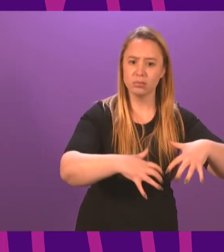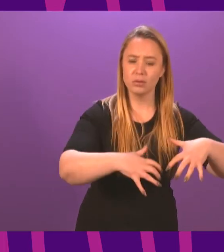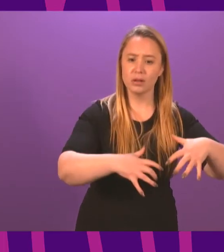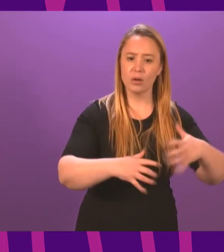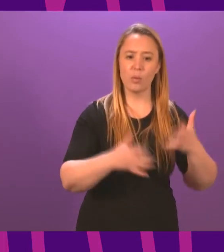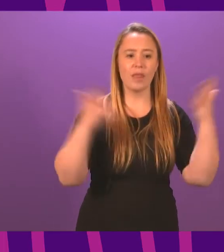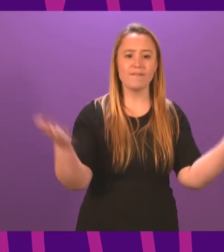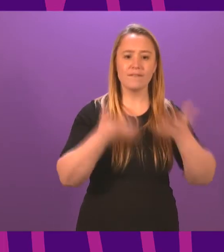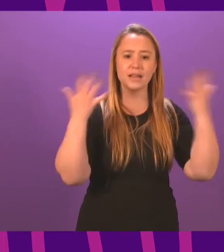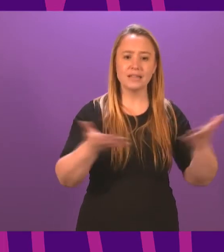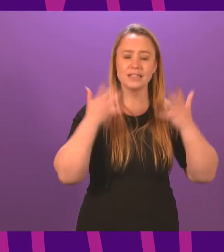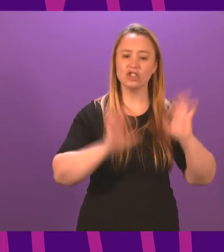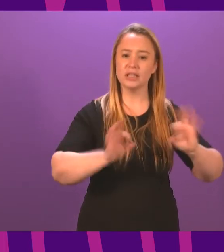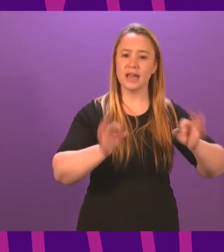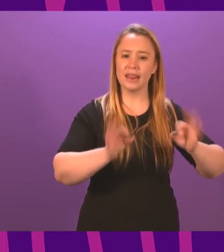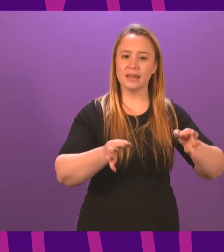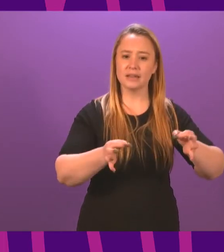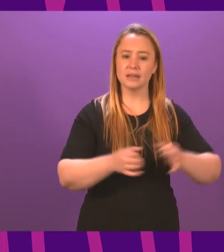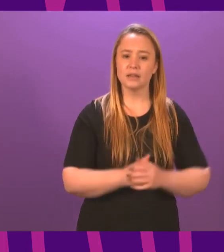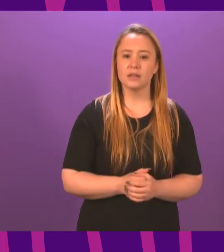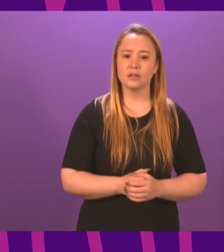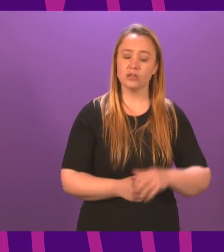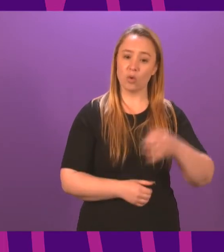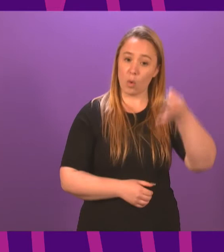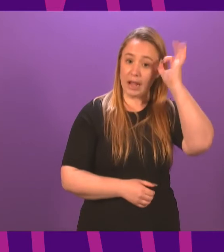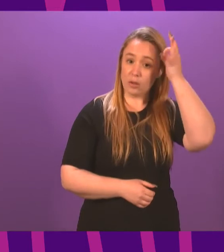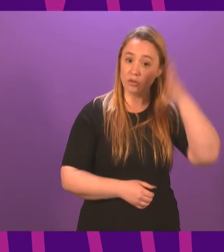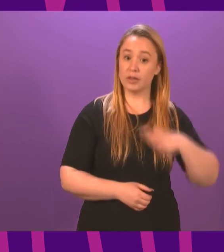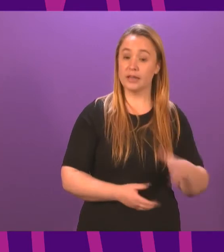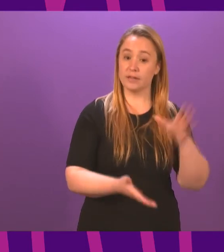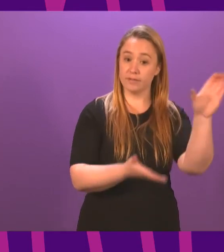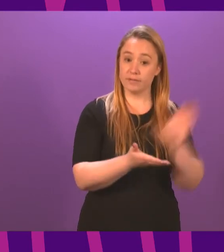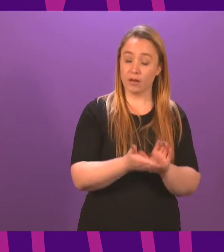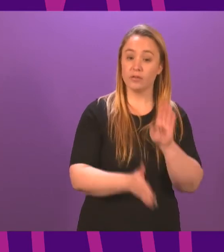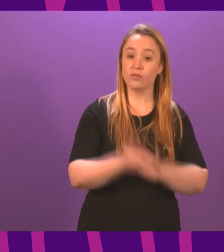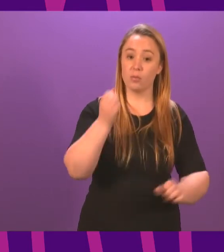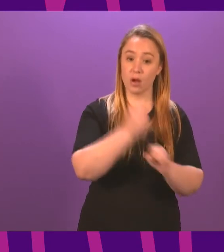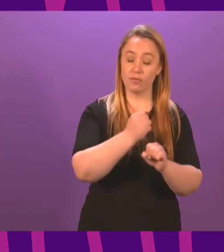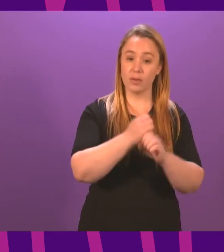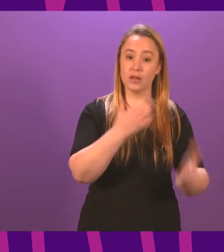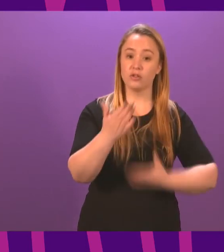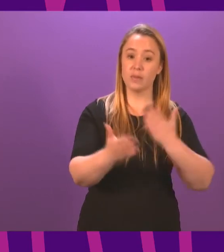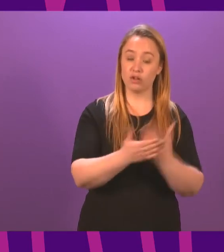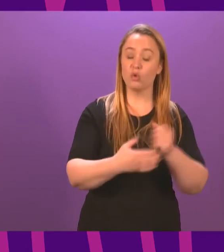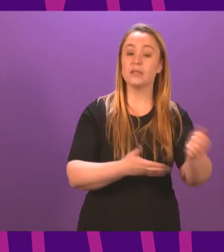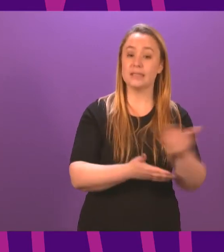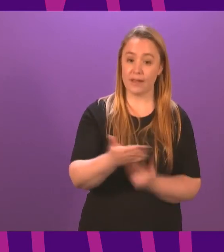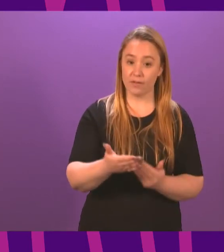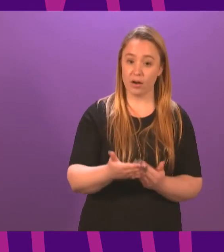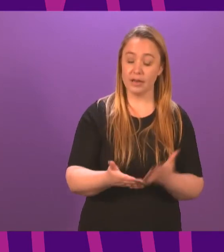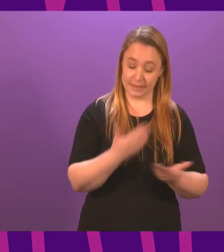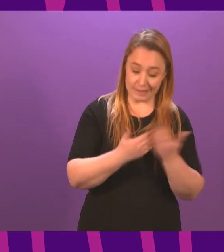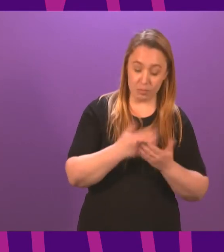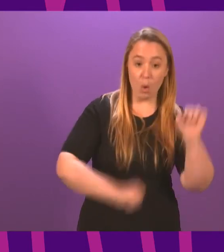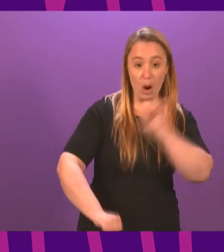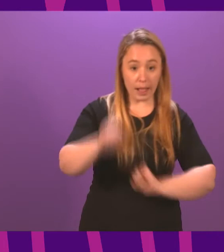proper ventilation systems in place? Councils need funds from the Government to make schools safer, including for increased cleaning,